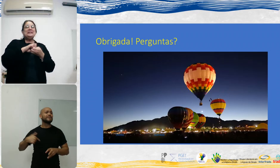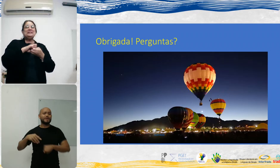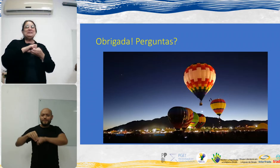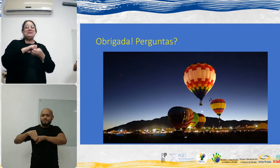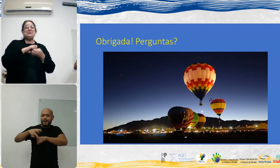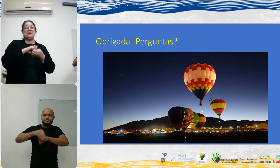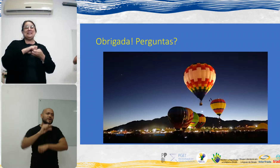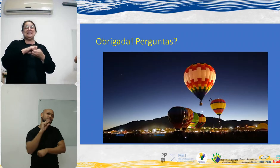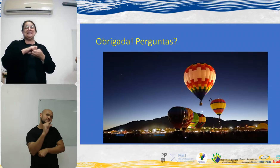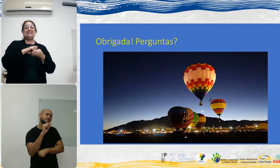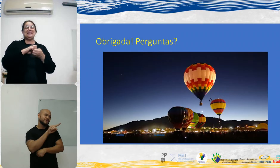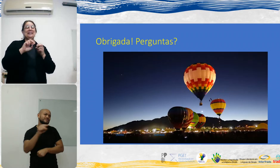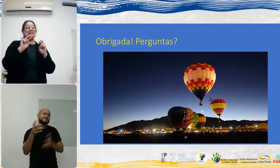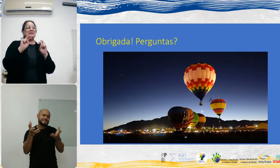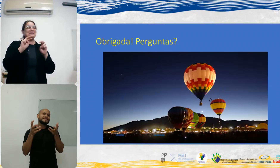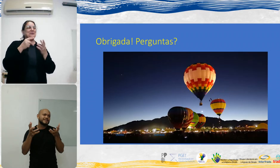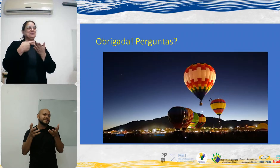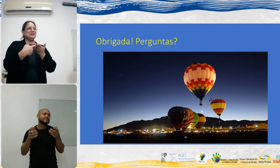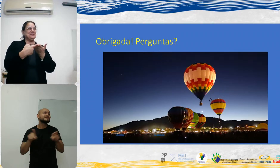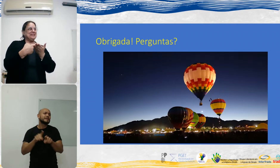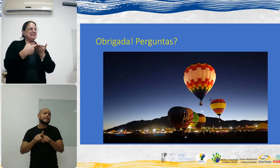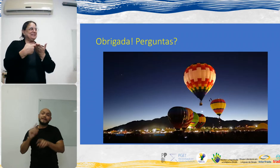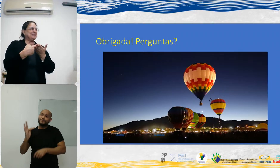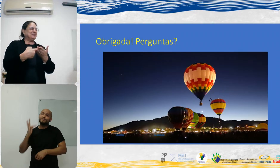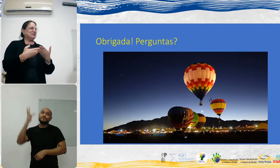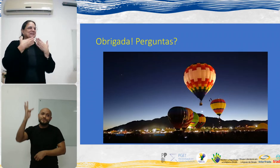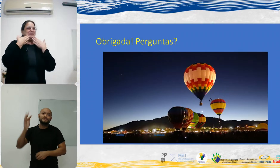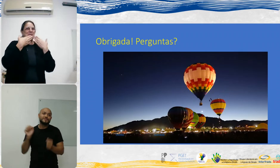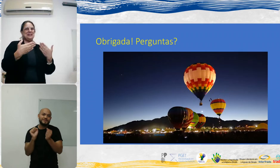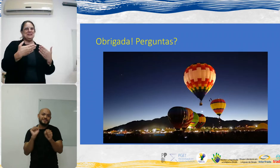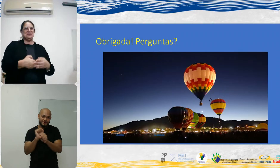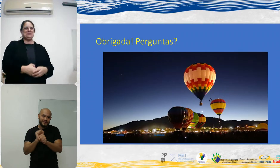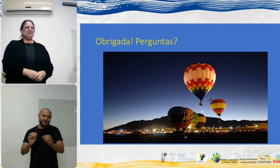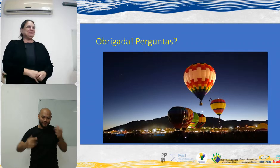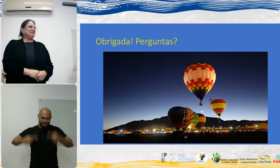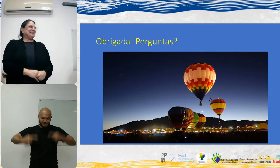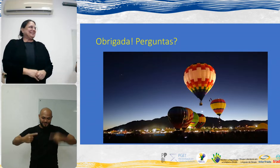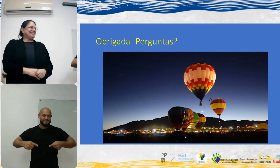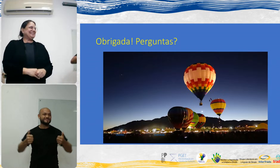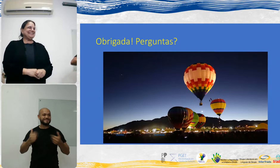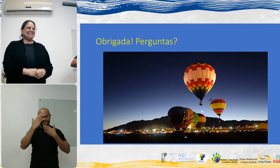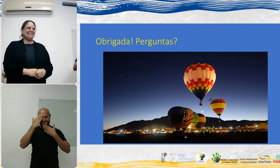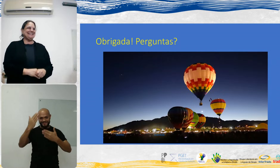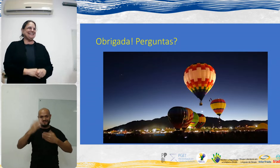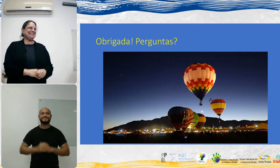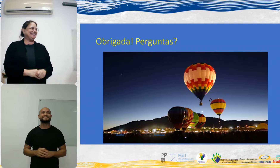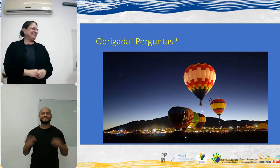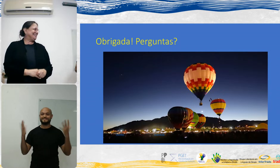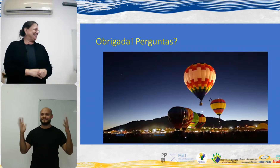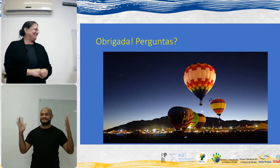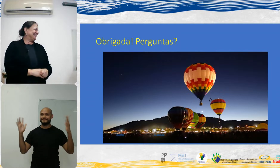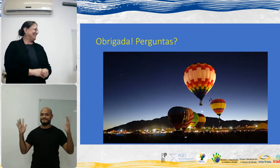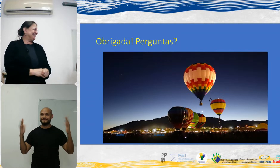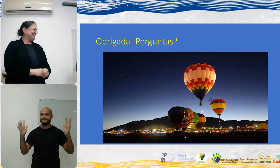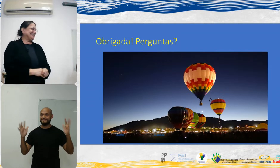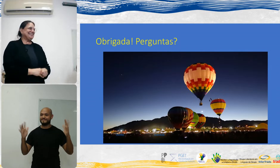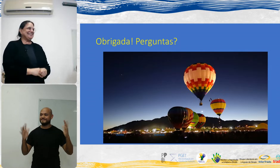you something to chew on, and I look forward to the discussion. So thank you.